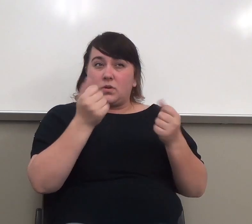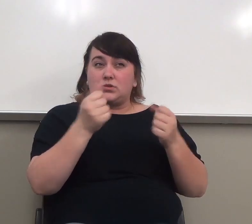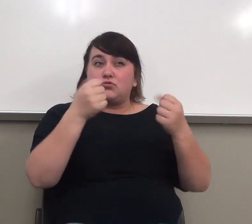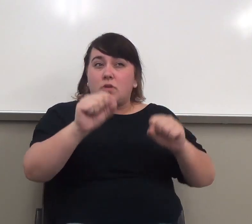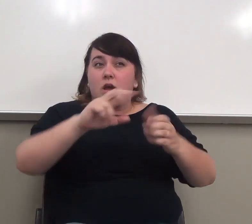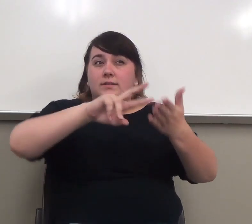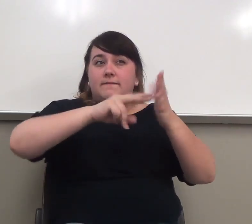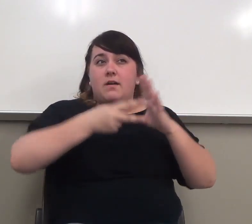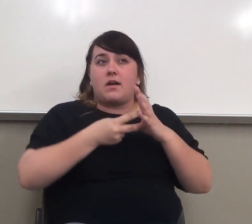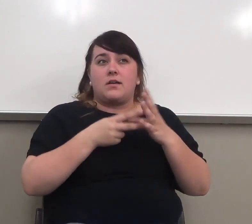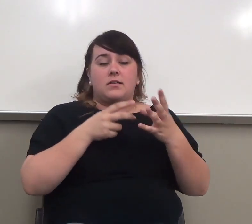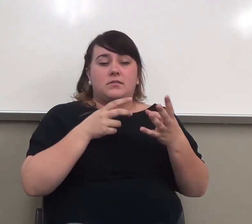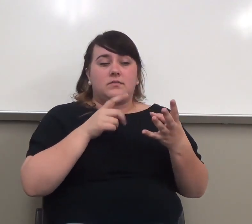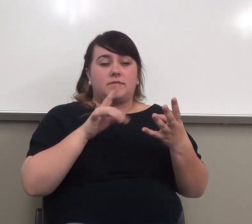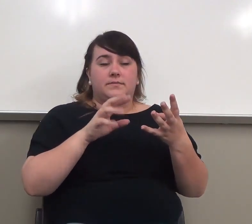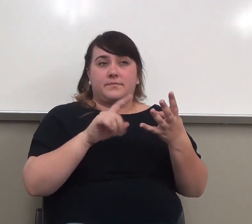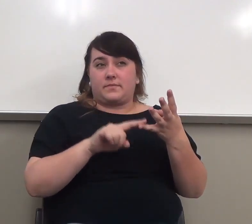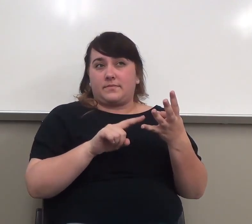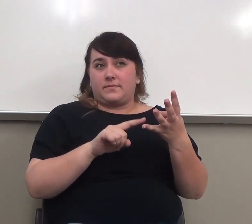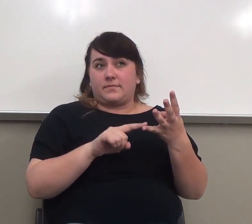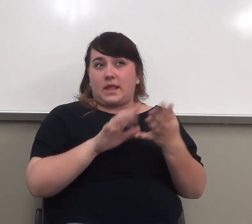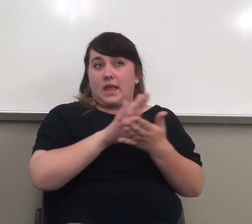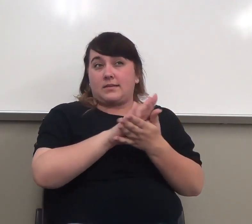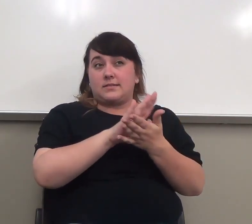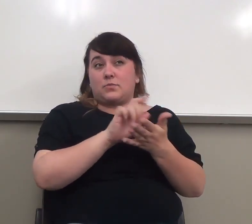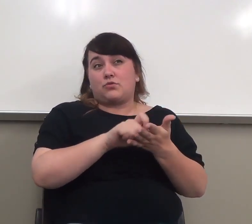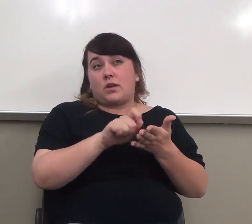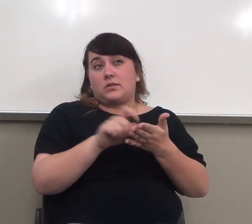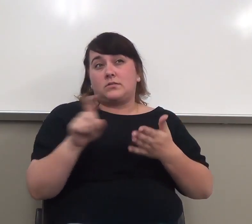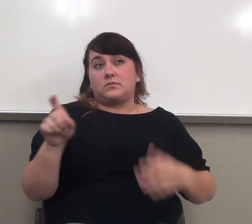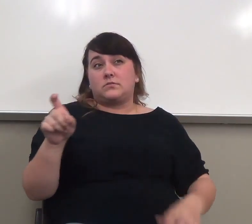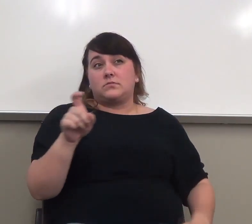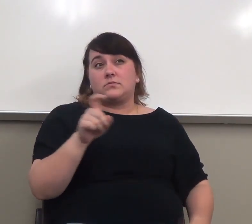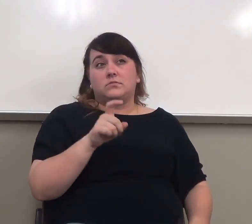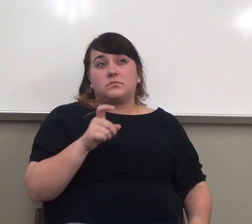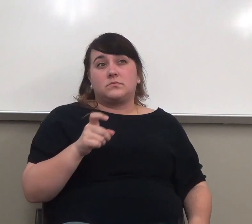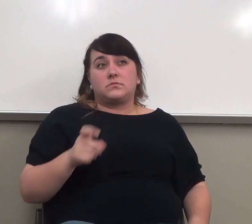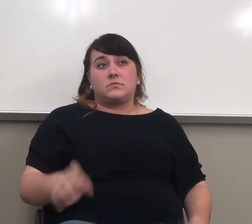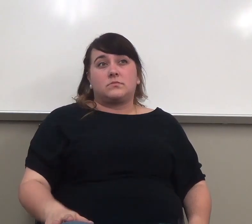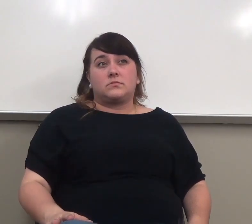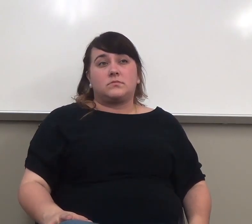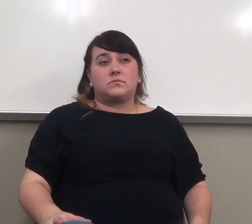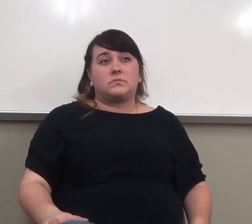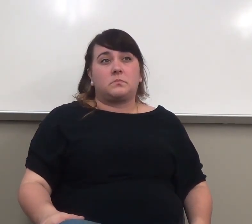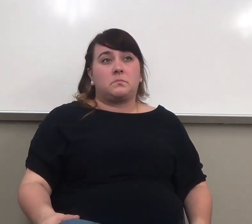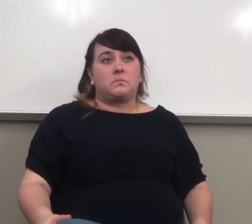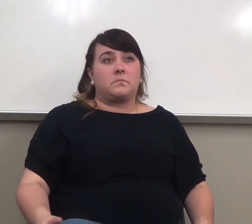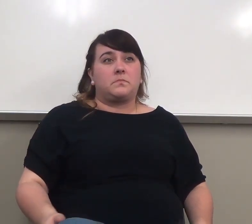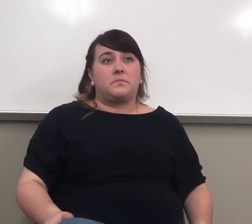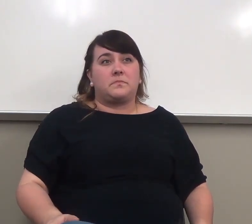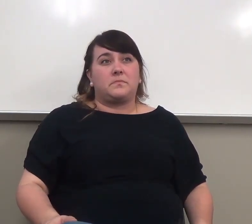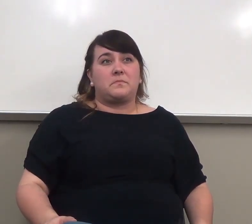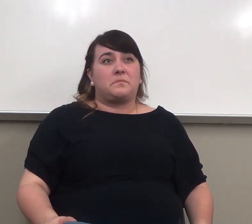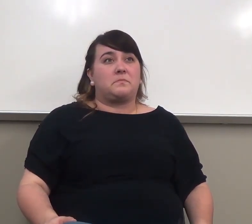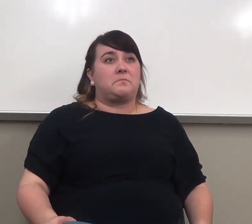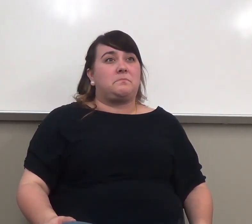Okay? So what we have to figure out is, what is it? If we can define all those other types, does